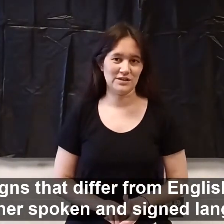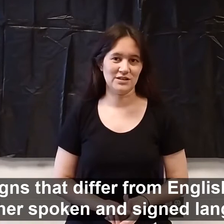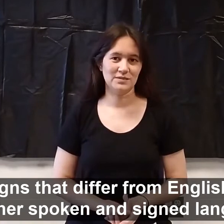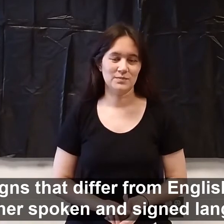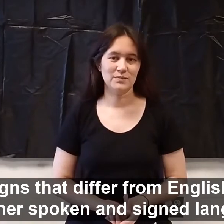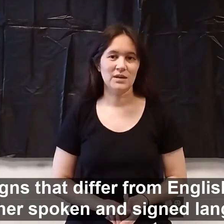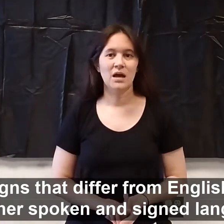languages.